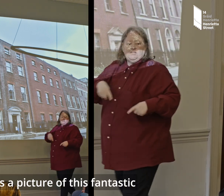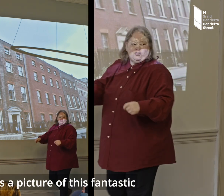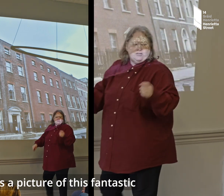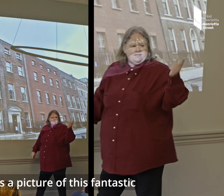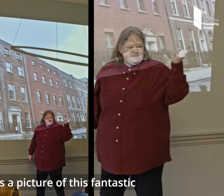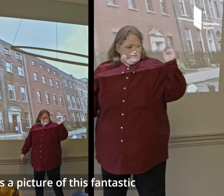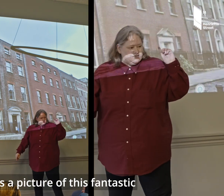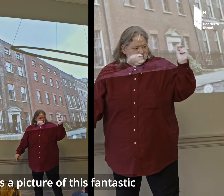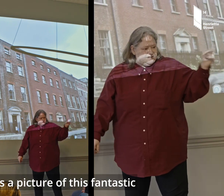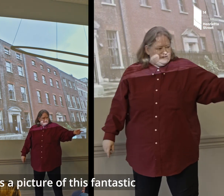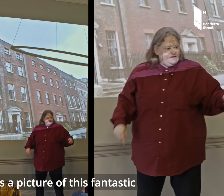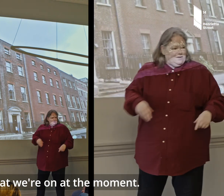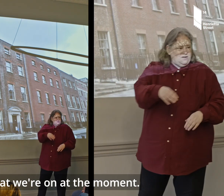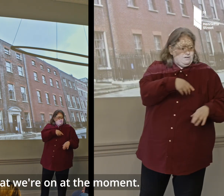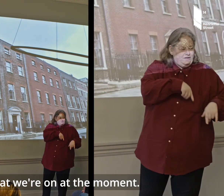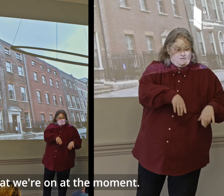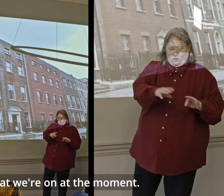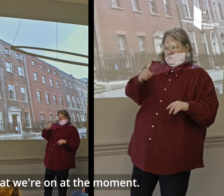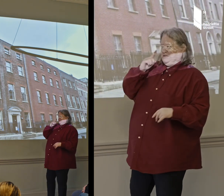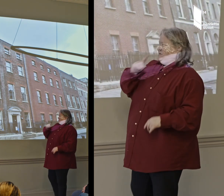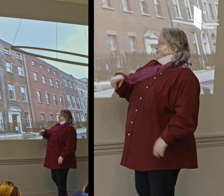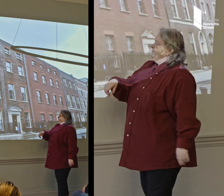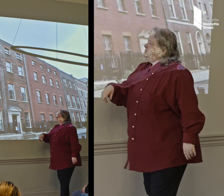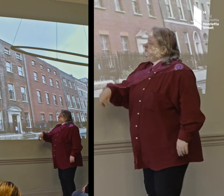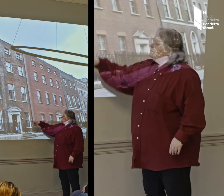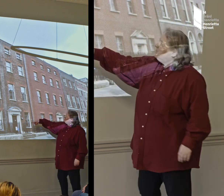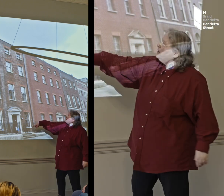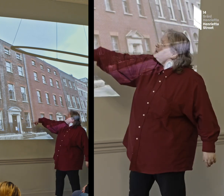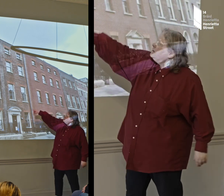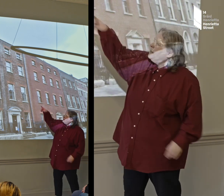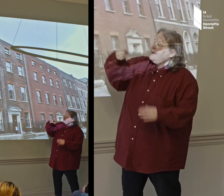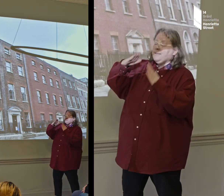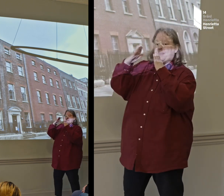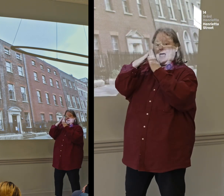So this is a picture of this fantastic street that we're on at the moment.